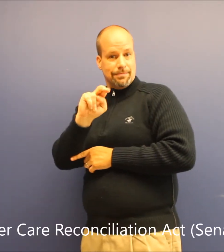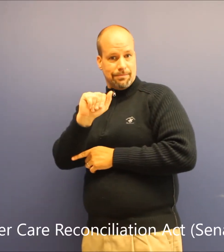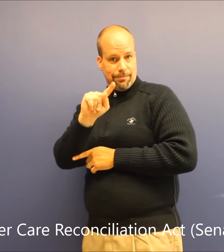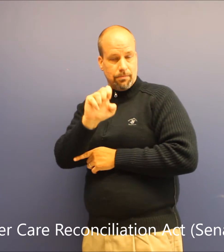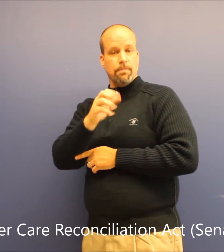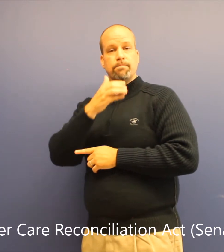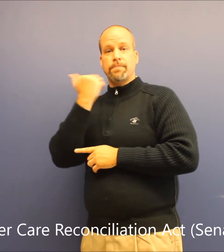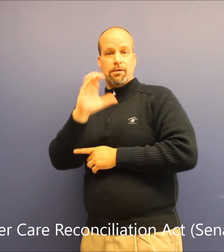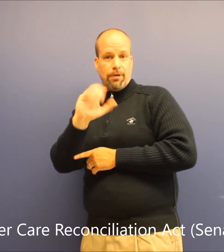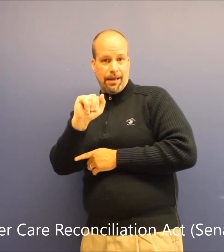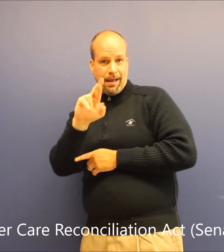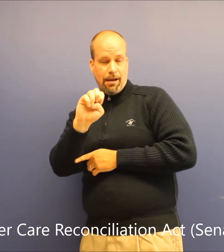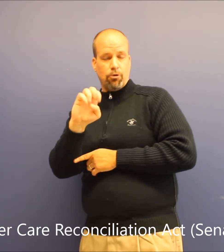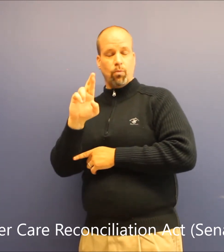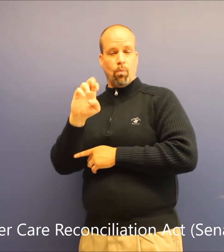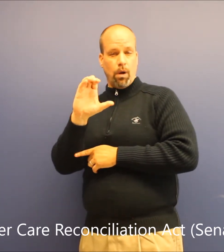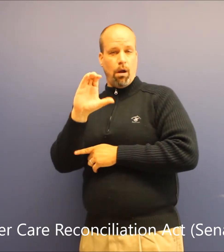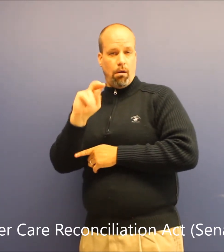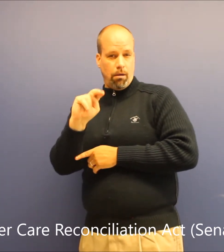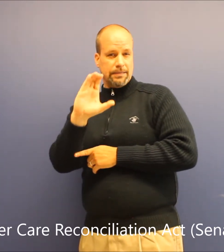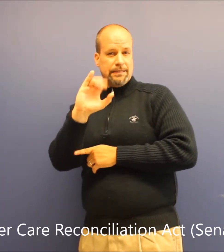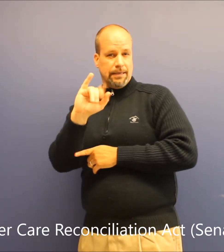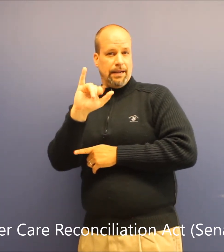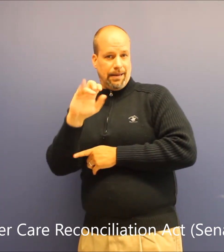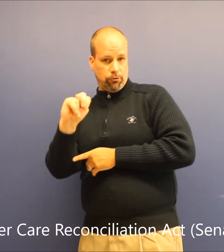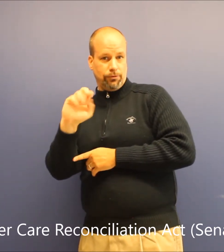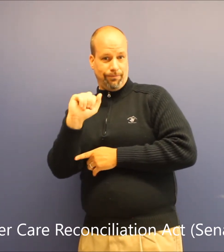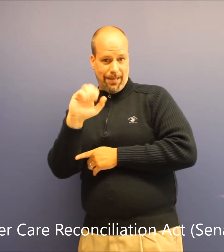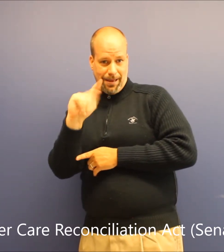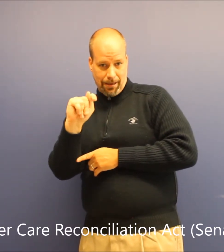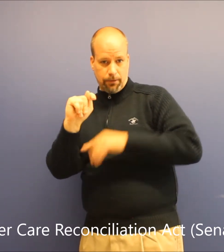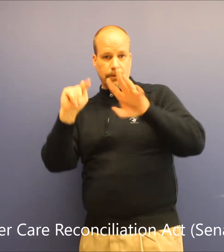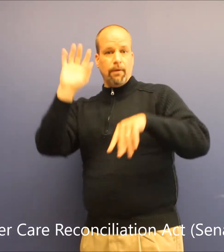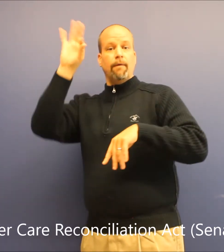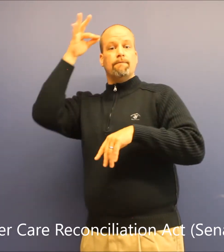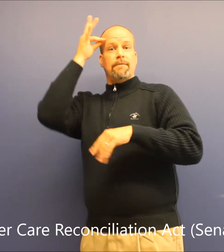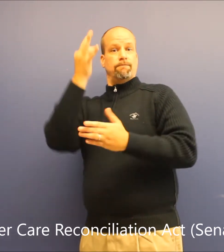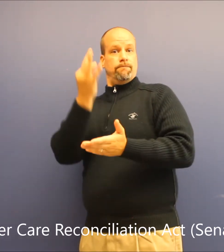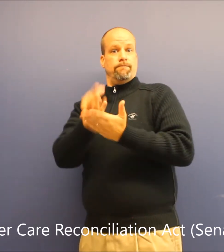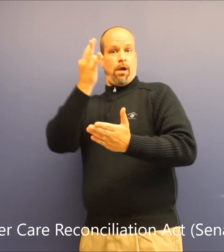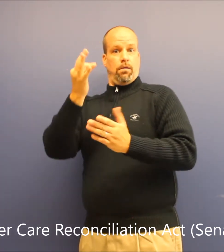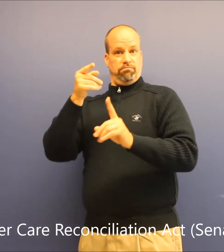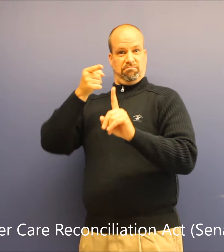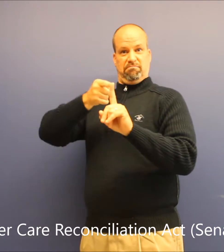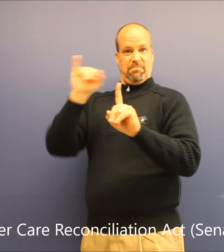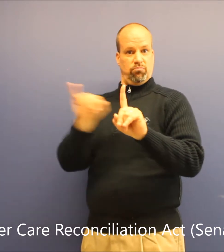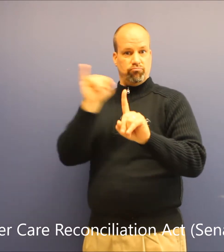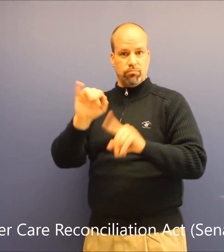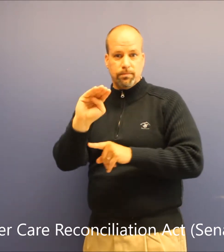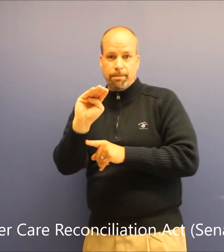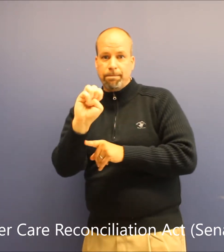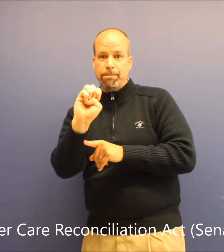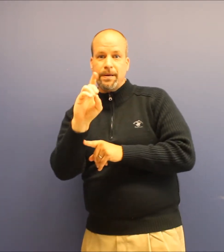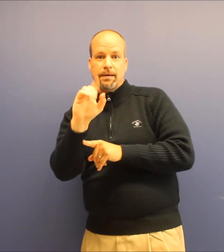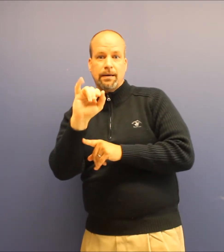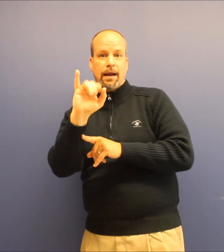For the Senate bill, the Better Care Reconciliation Act, Federal funding for Medicaid